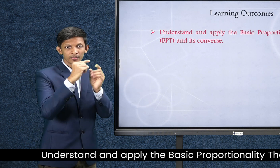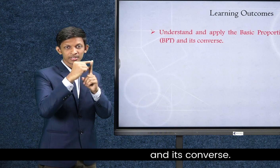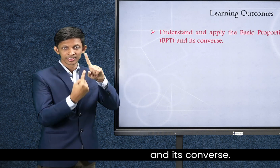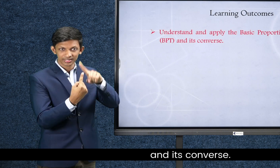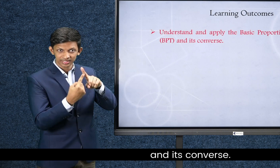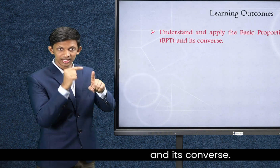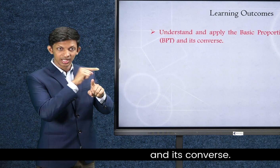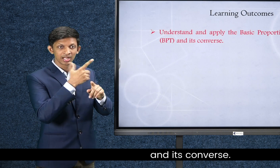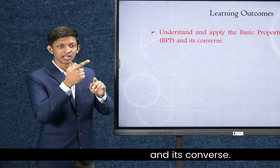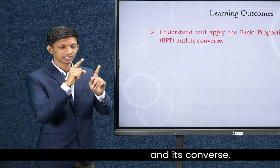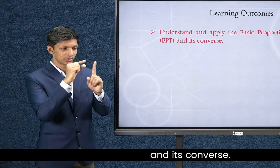and its converse.